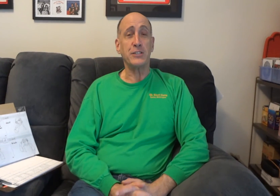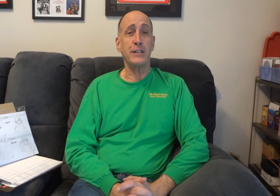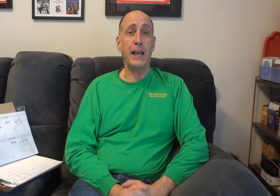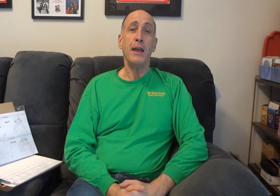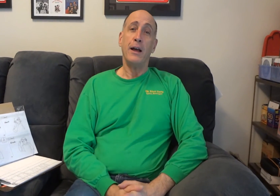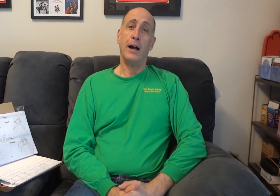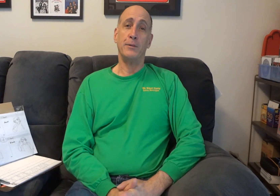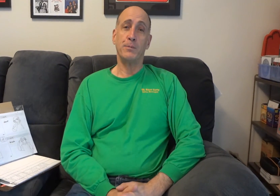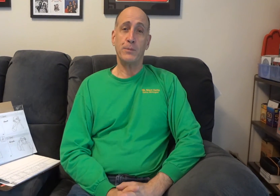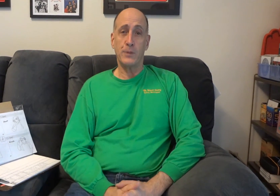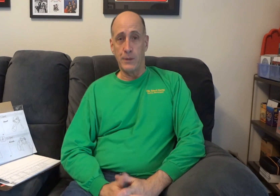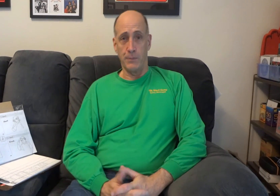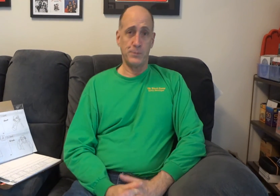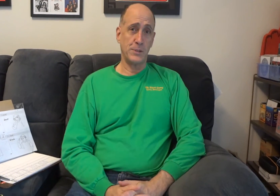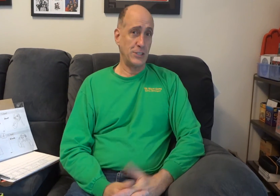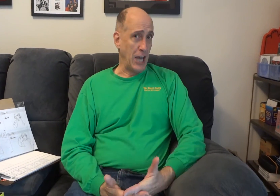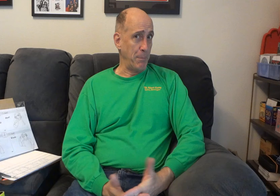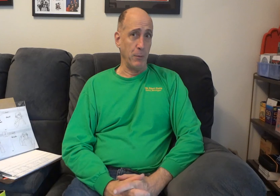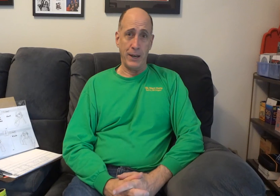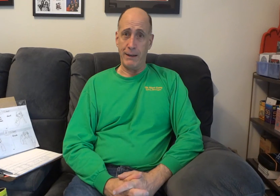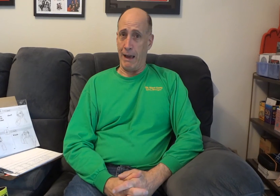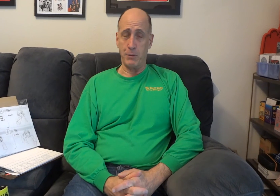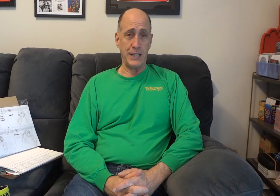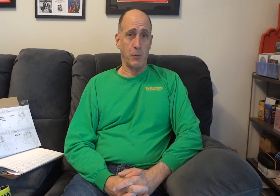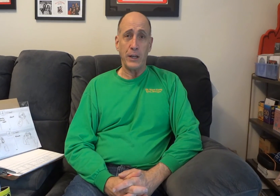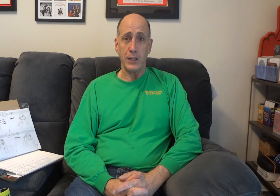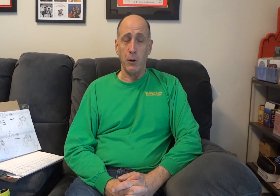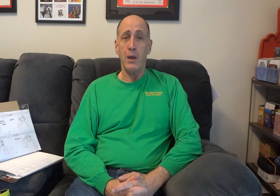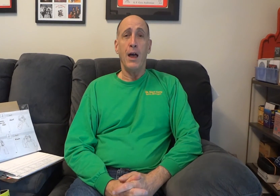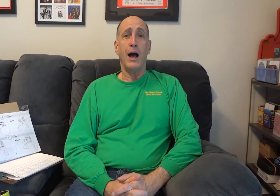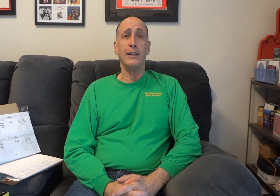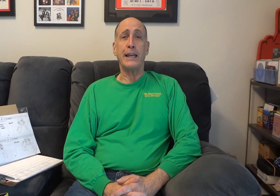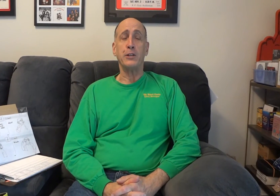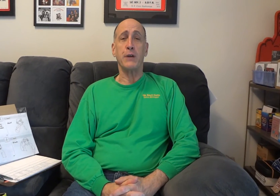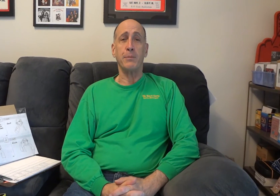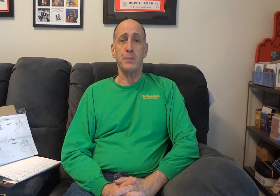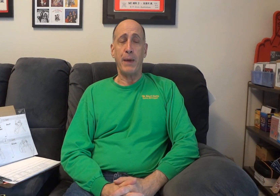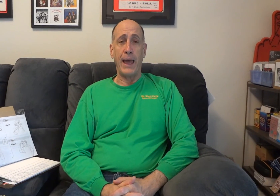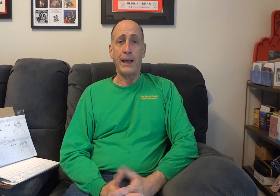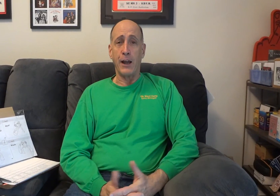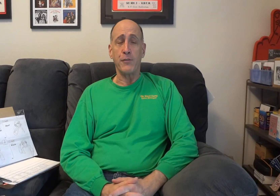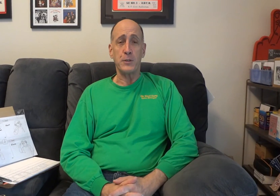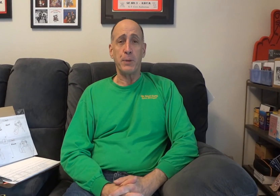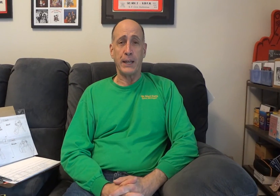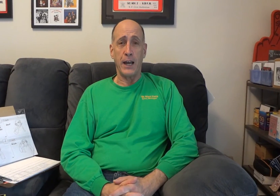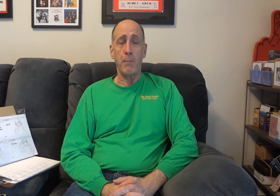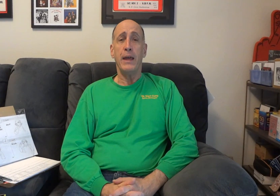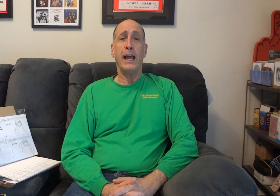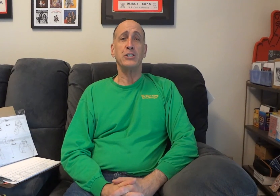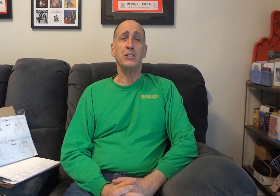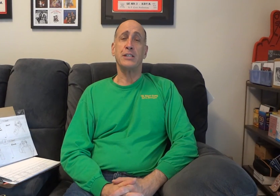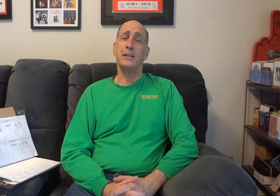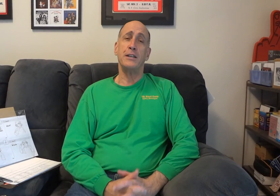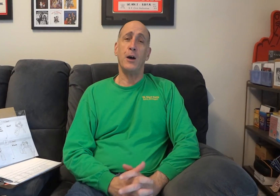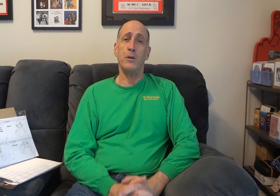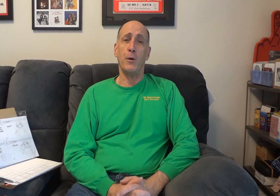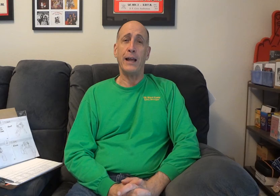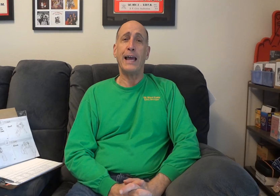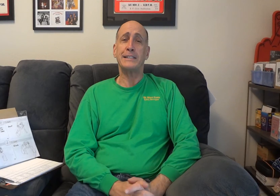yesterday shopping when I was at Winco. A lady dropped a bag and I offered to pick it up, and she said, no, I like to